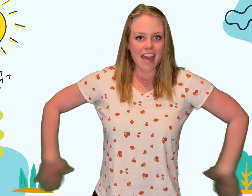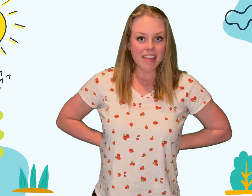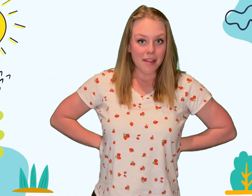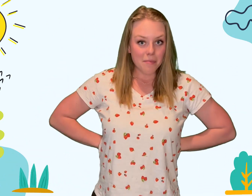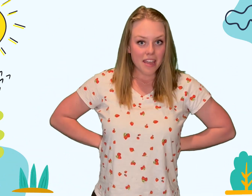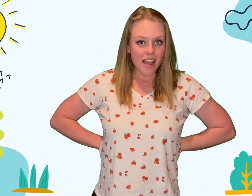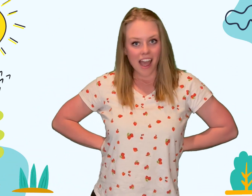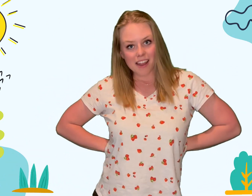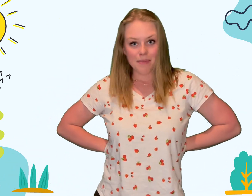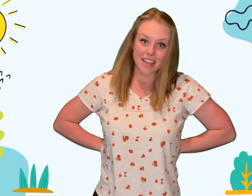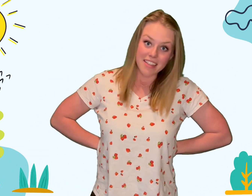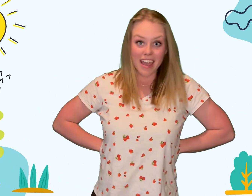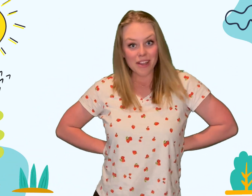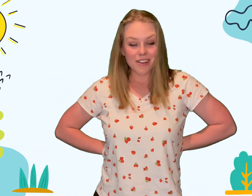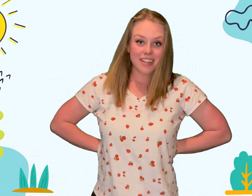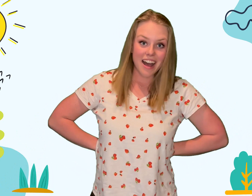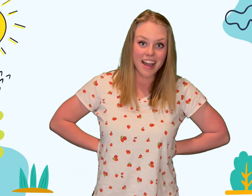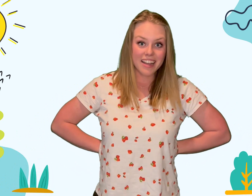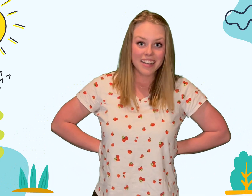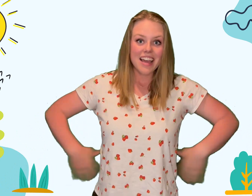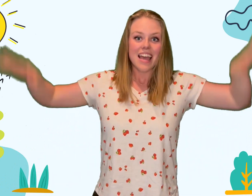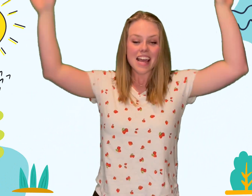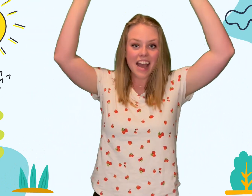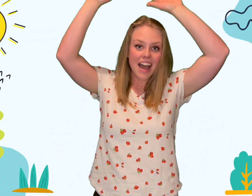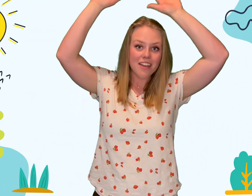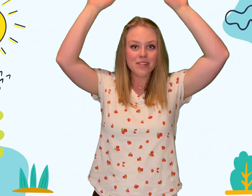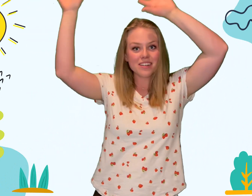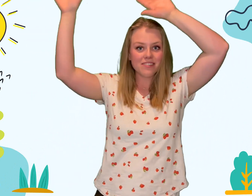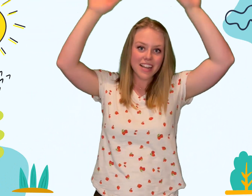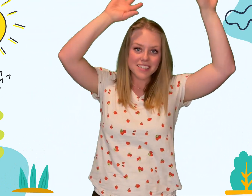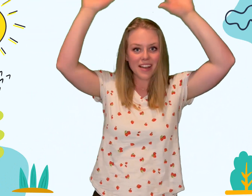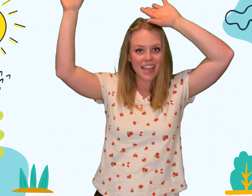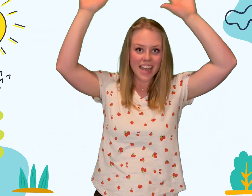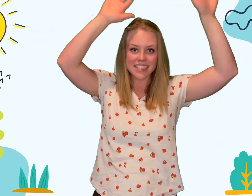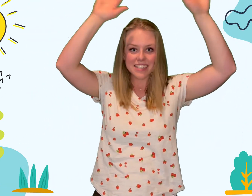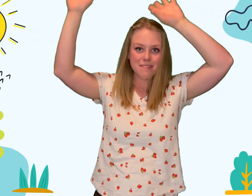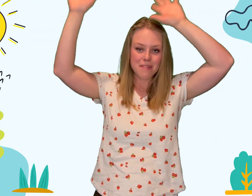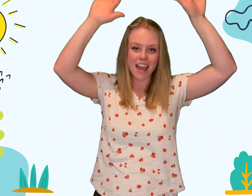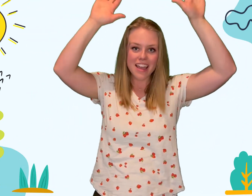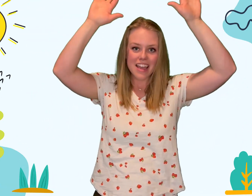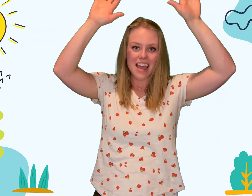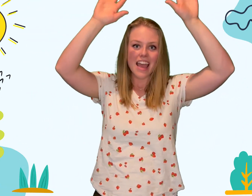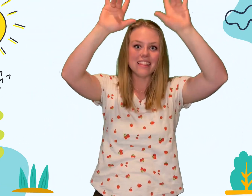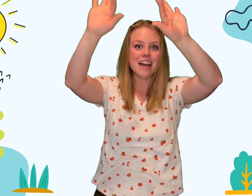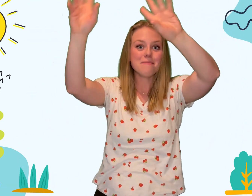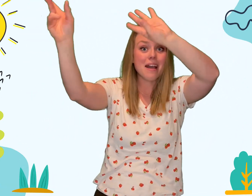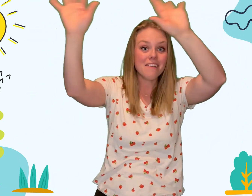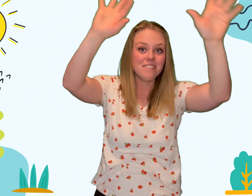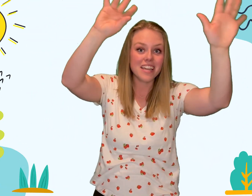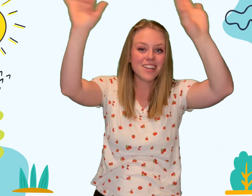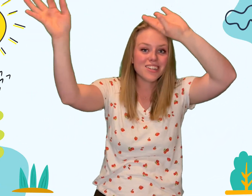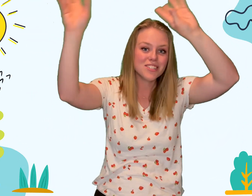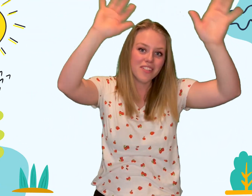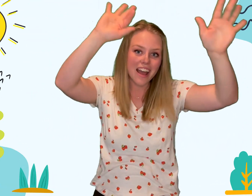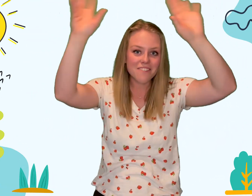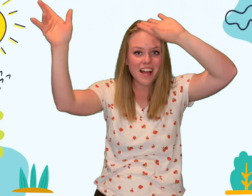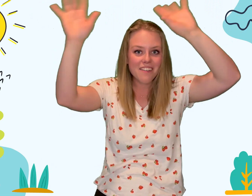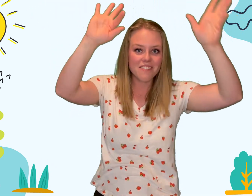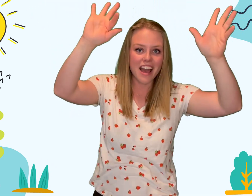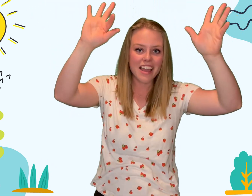then behind me they will hide. And I will raise my hands up high and let my fingers fly, fly, fly.